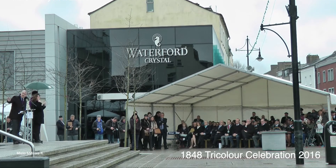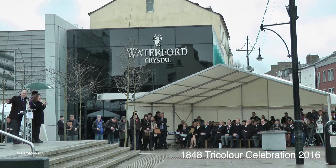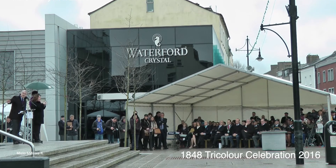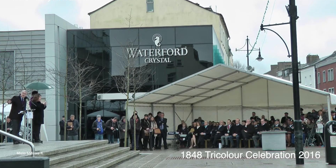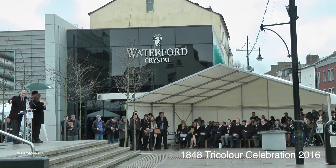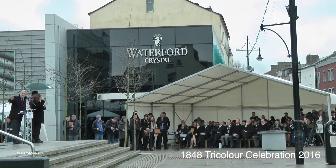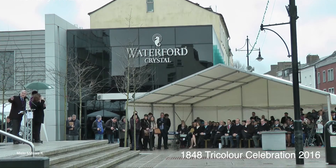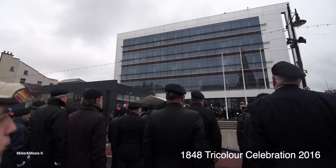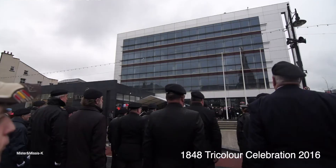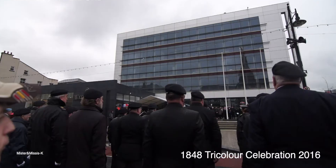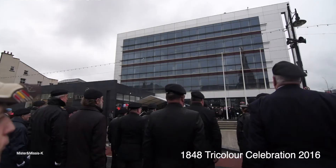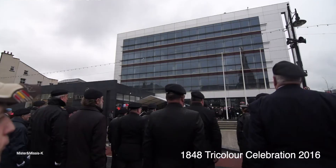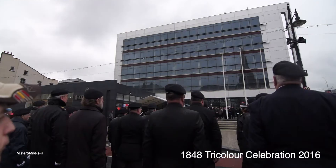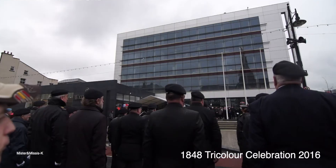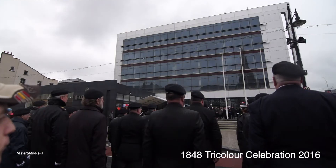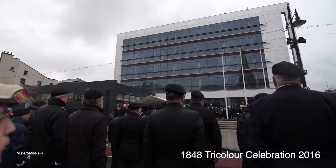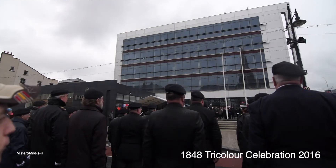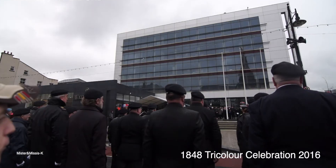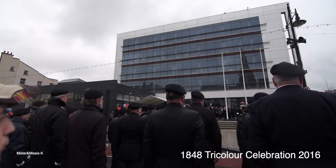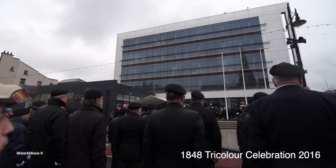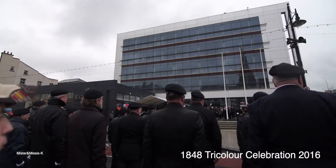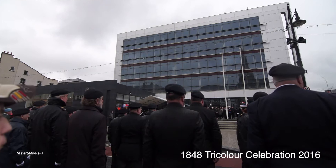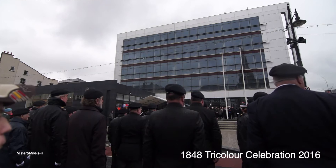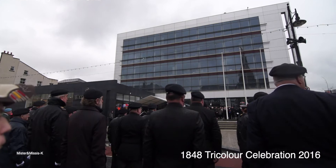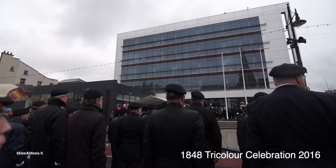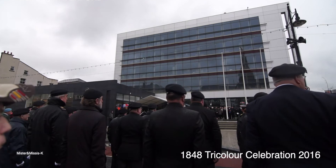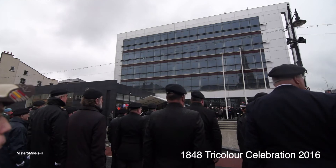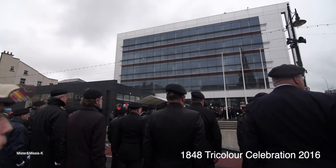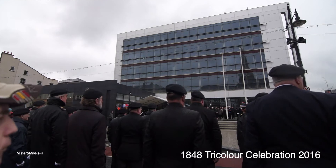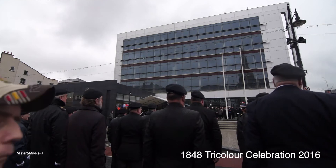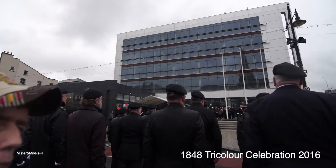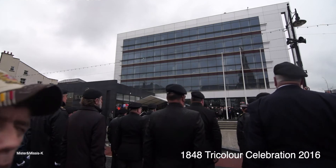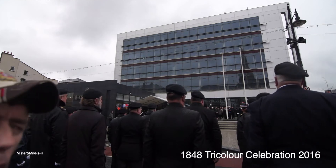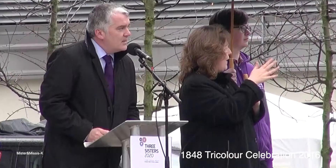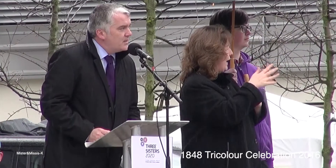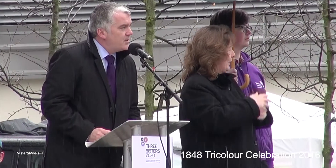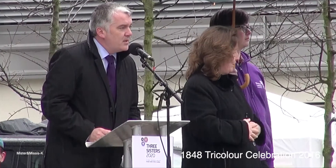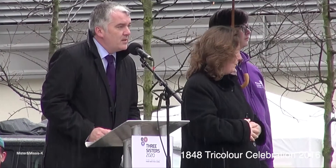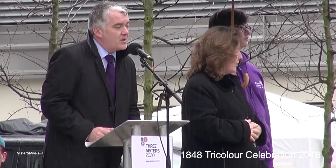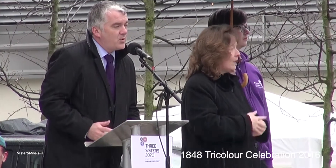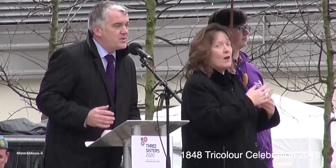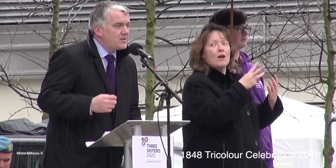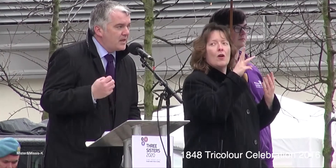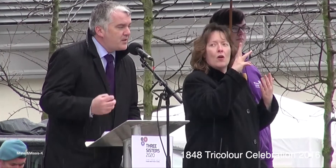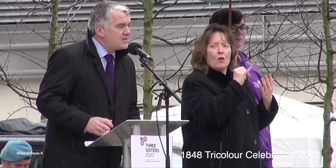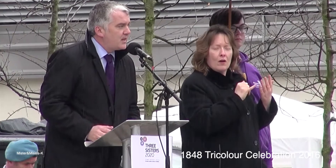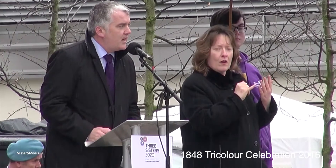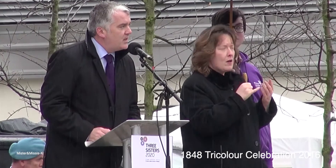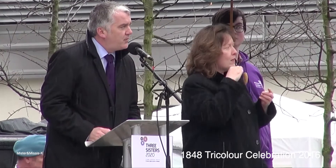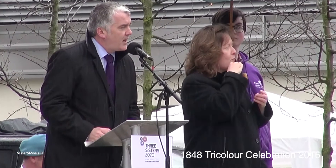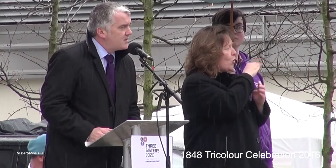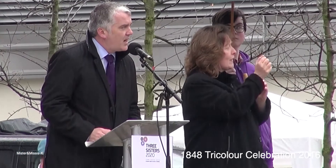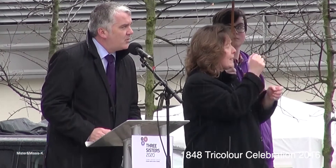the American, the French, and up behind you in the Bishop's Palace, the Canadian flag. Similarly, I suppose, the significance